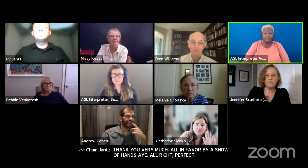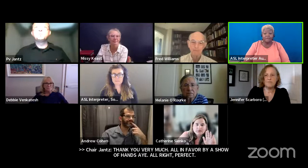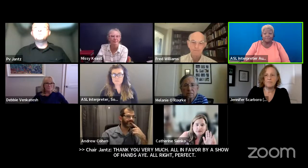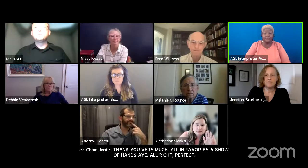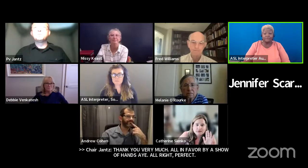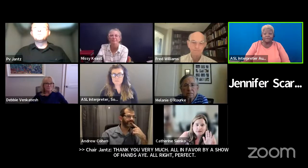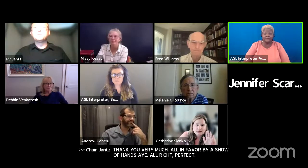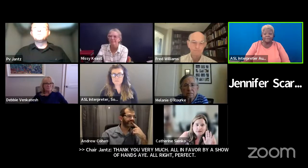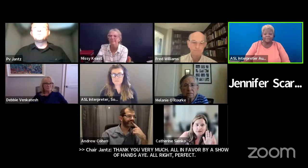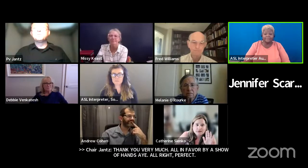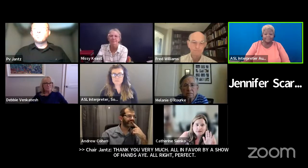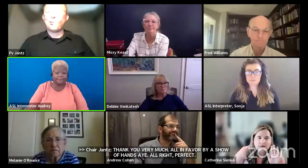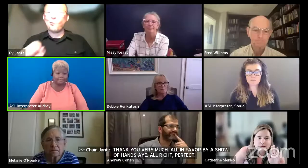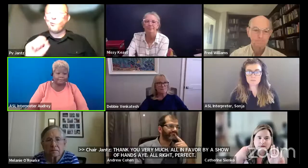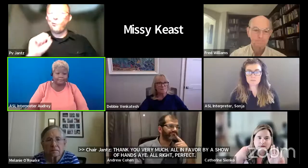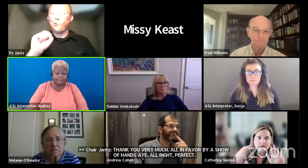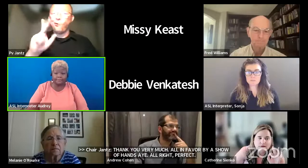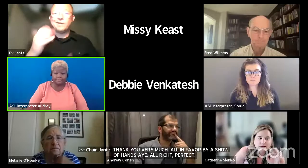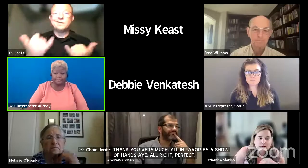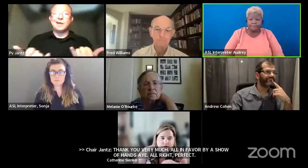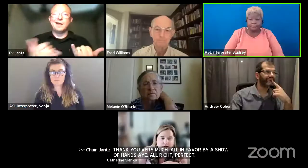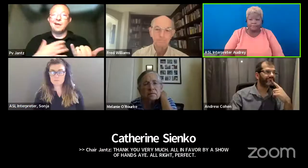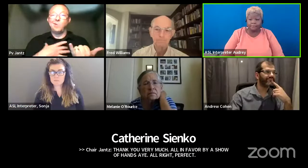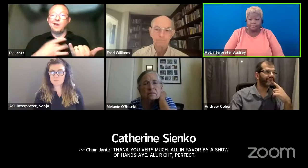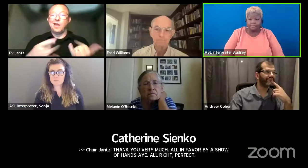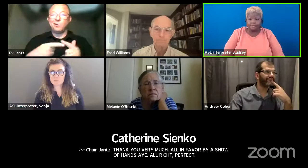Thank you all very much.